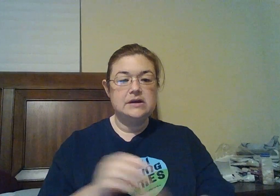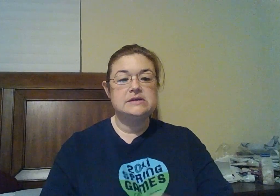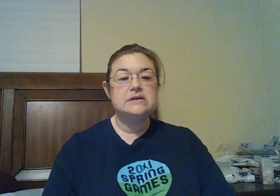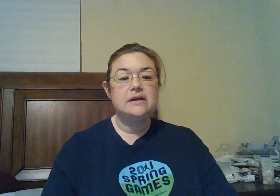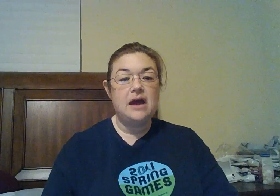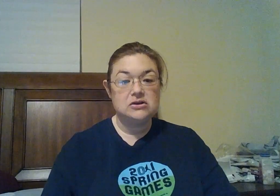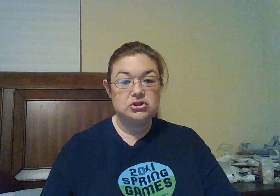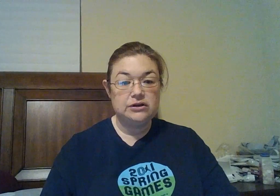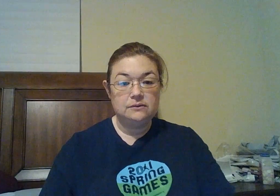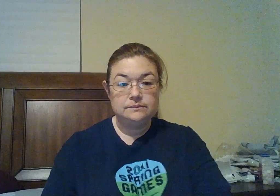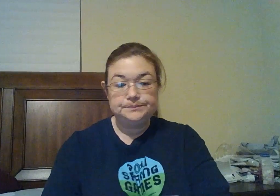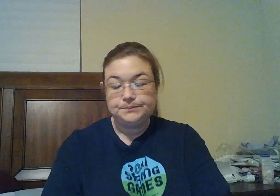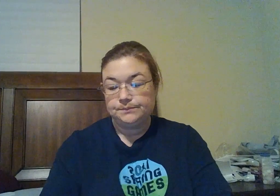is cashier.